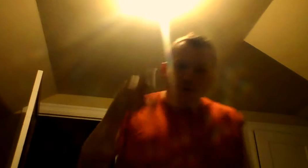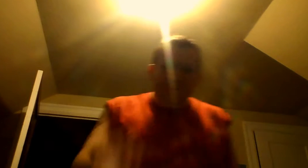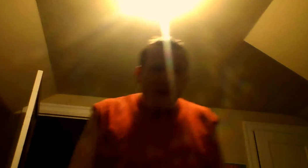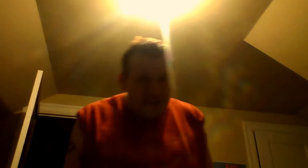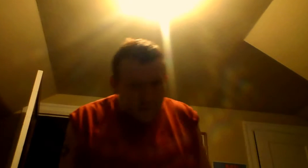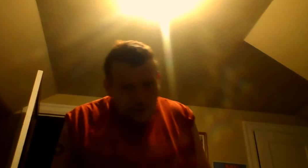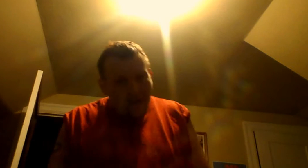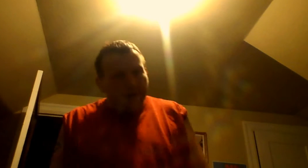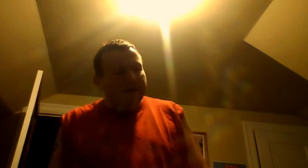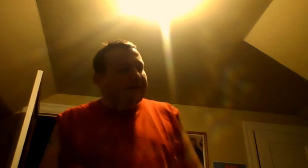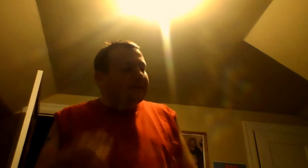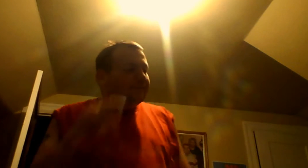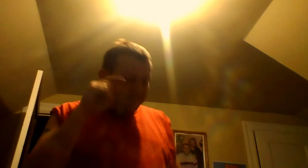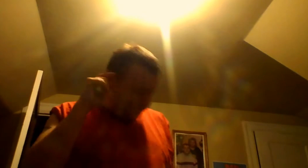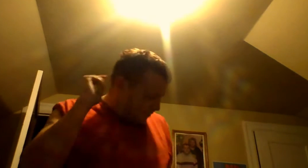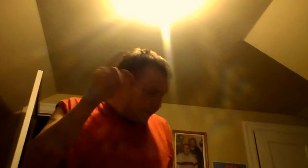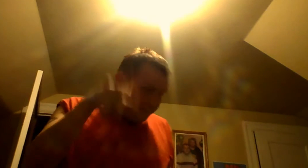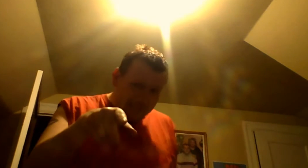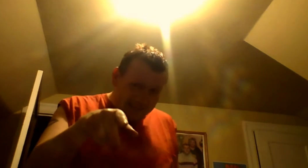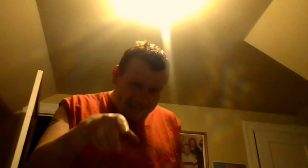movie. What movie?